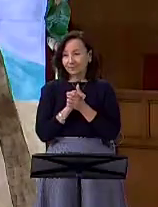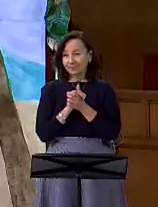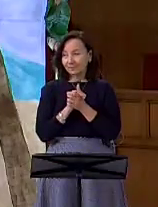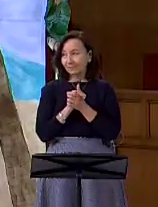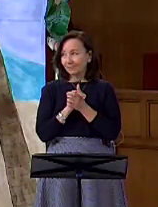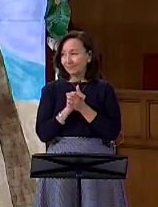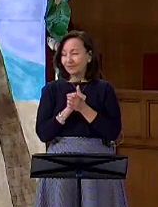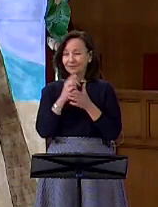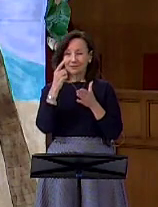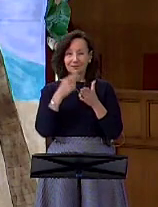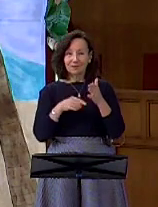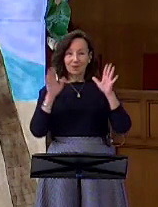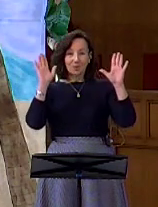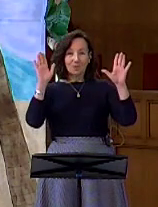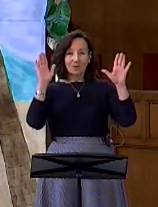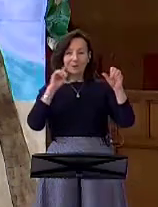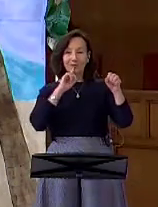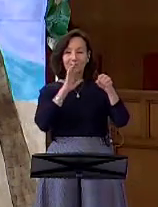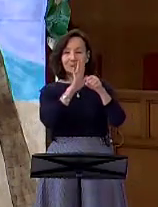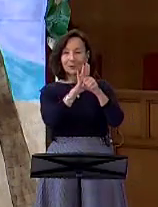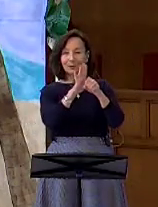What a wonderful promise.